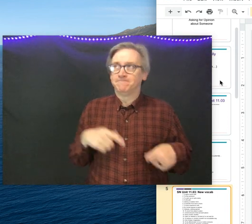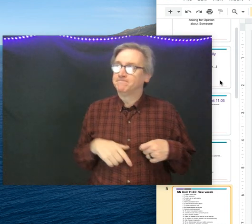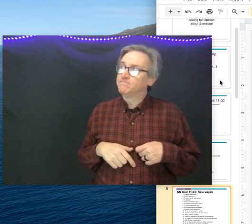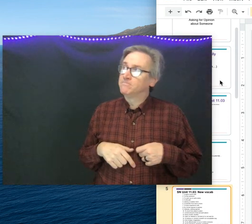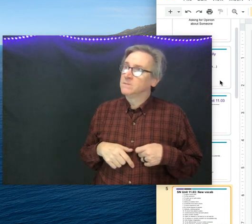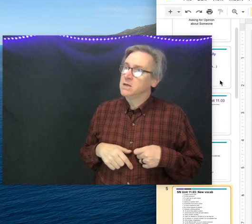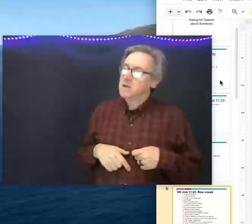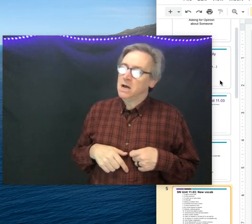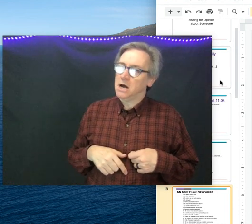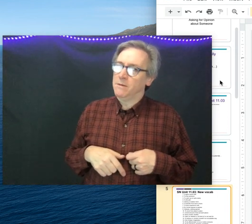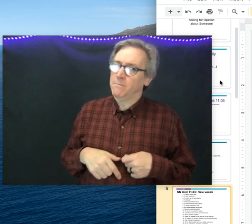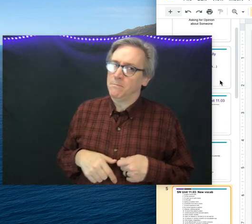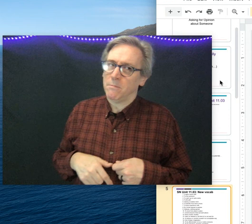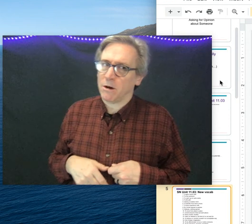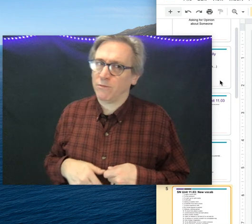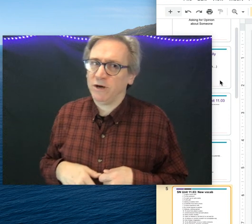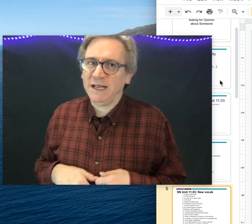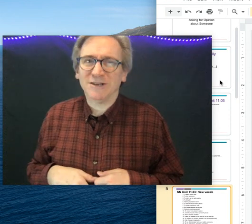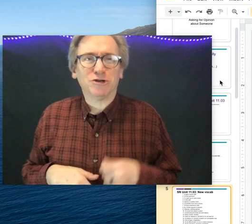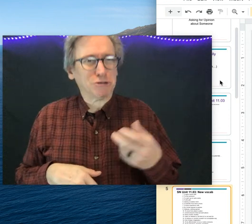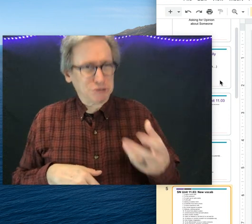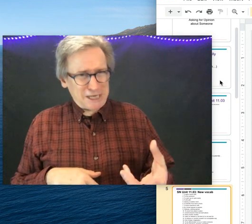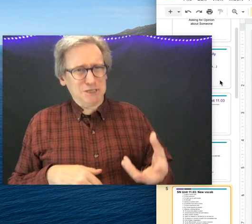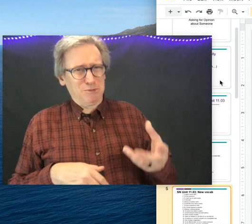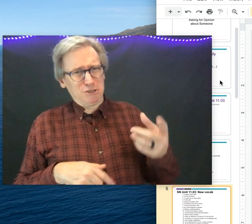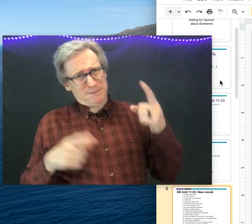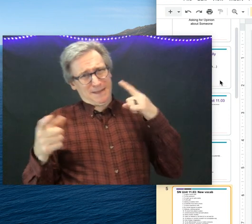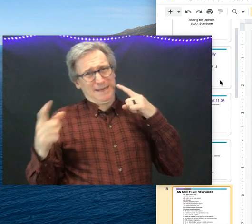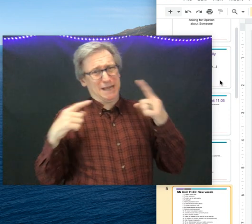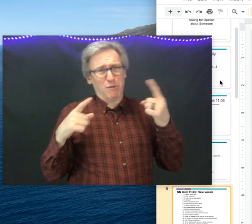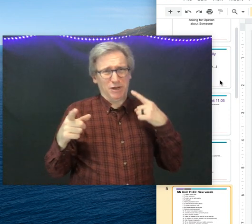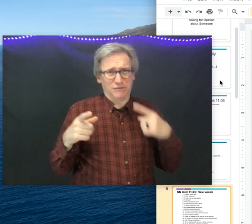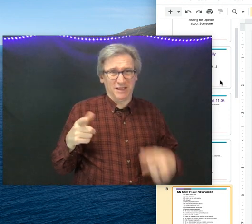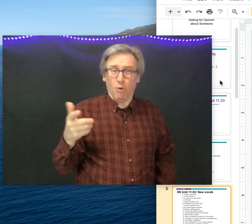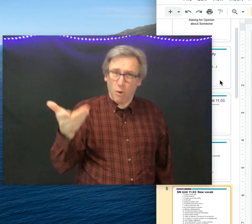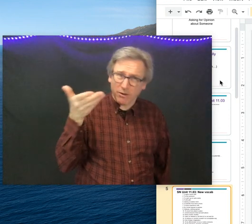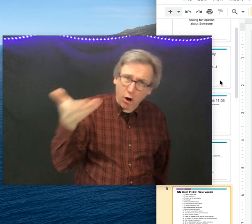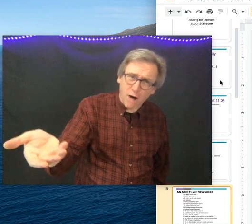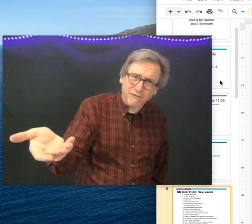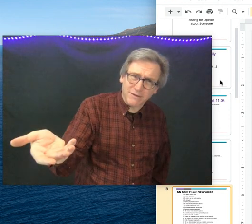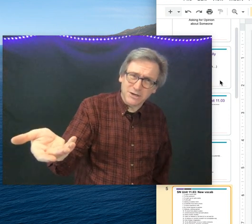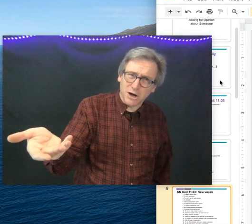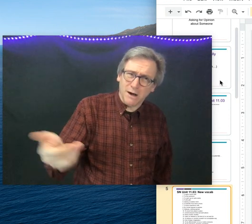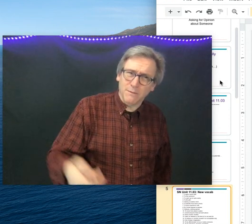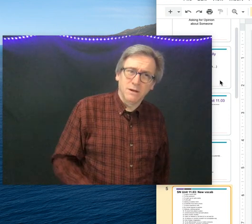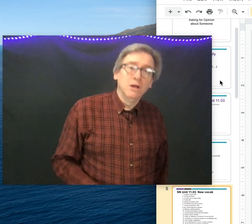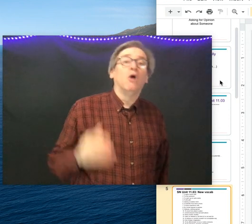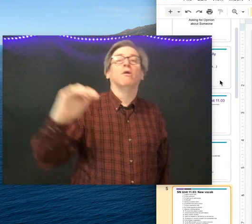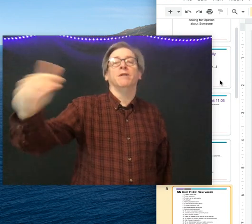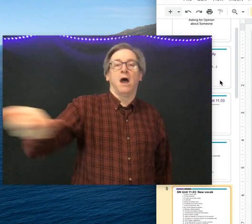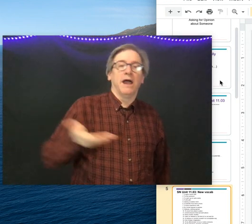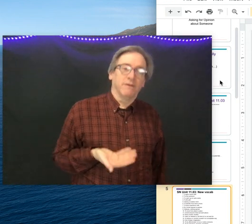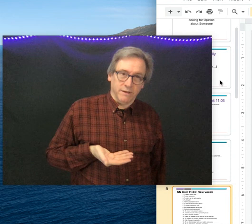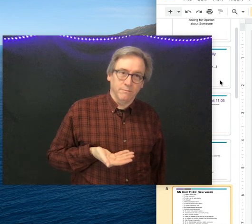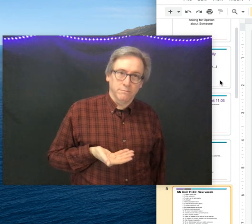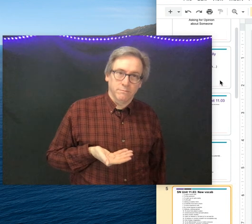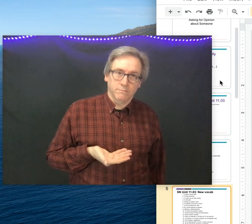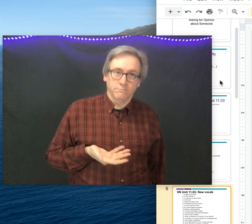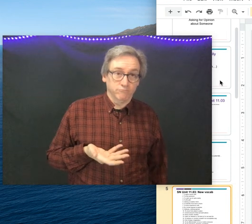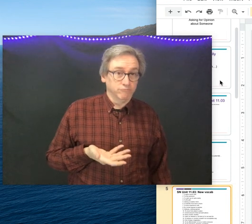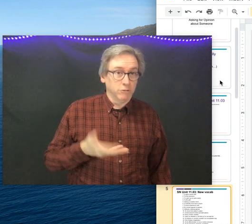signs are pretty interchangeable depending on what you're thinking. Oh, I'm going to offer them a job or I'm going to hire